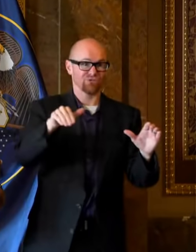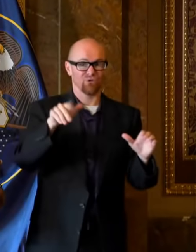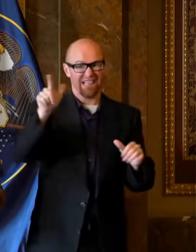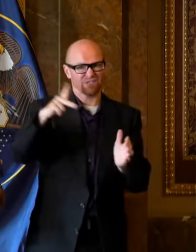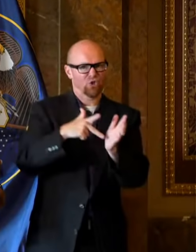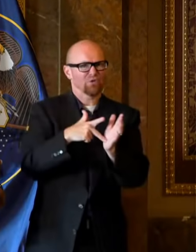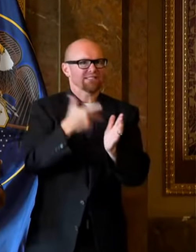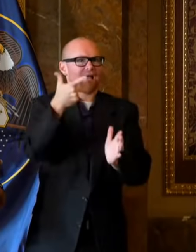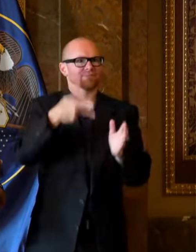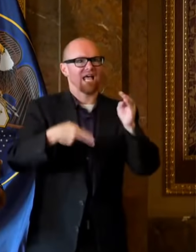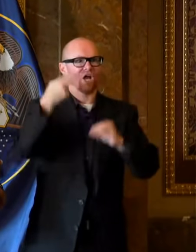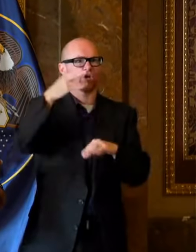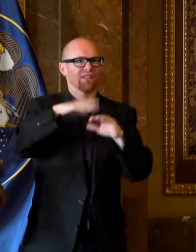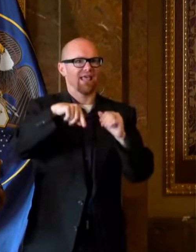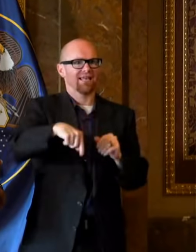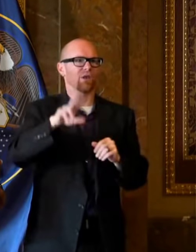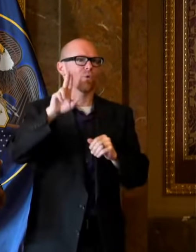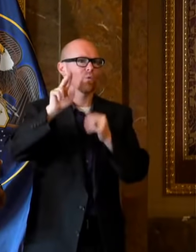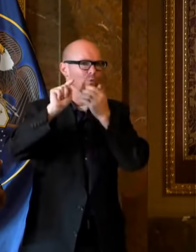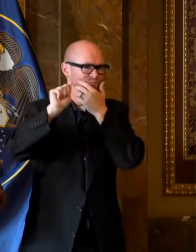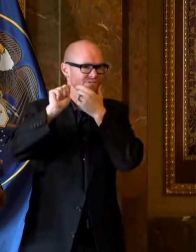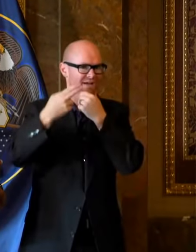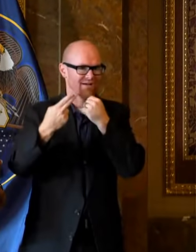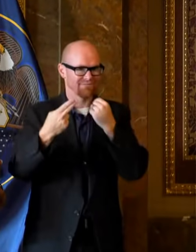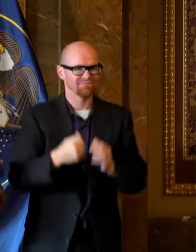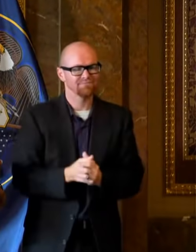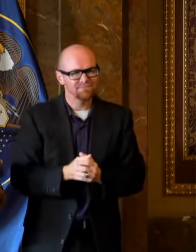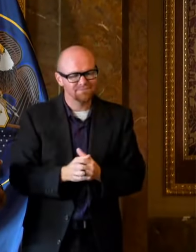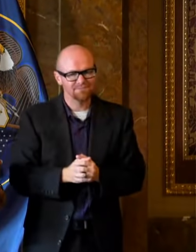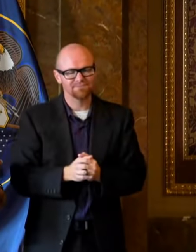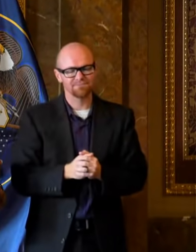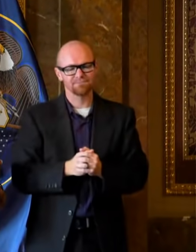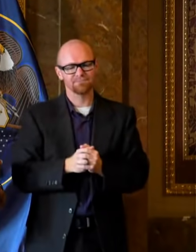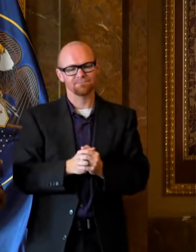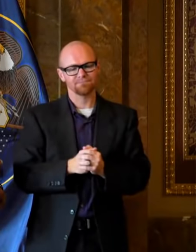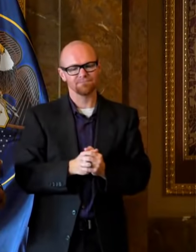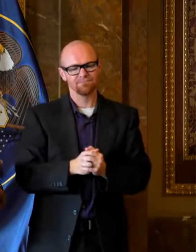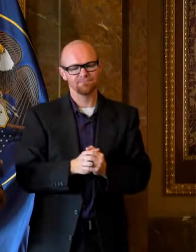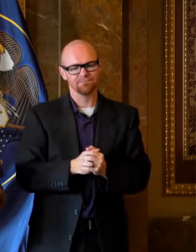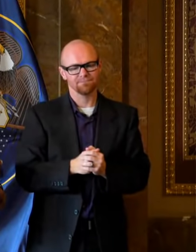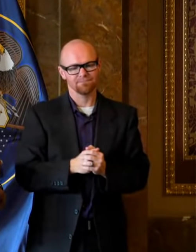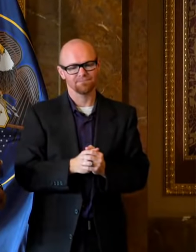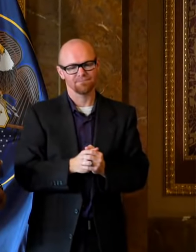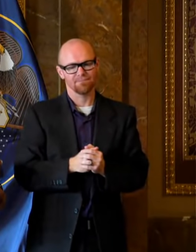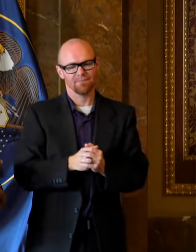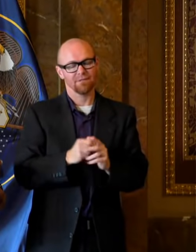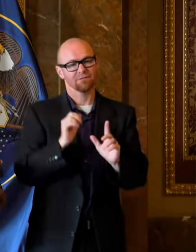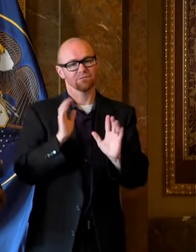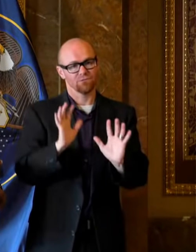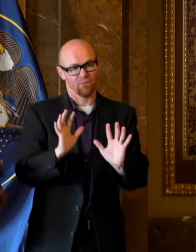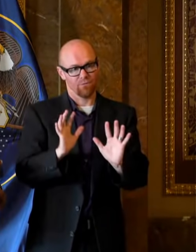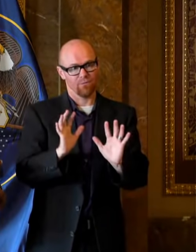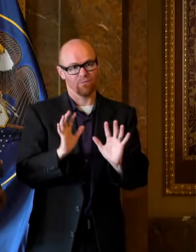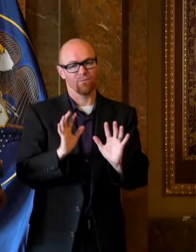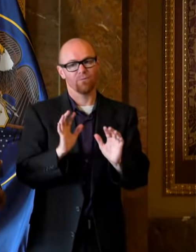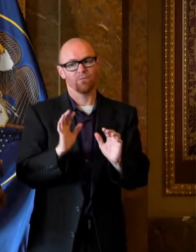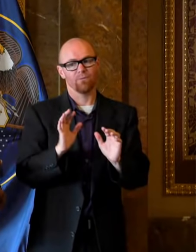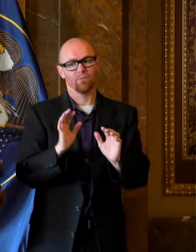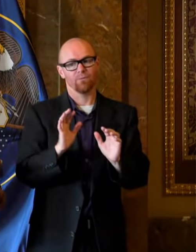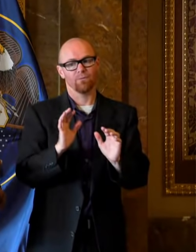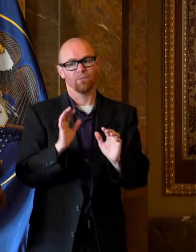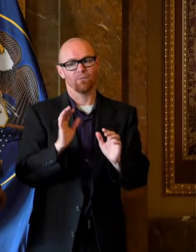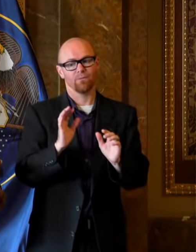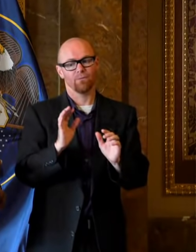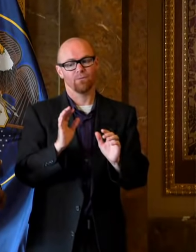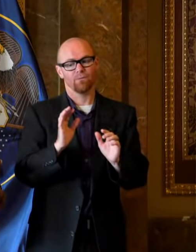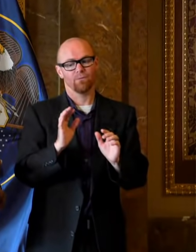3 times the number of cases per capita that we have here in Utah. So of course